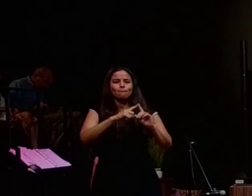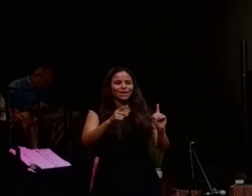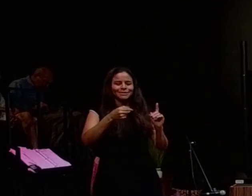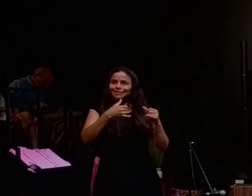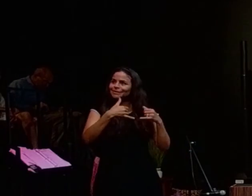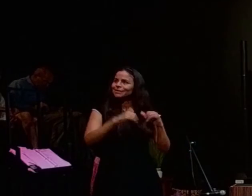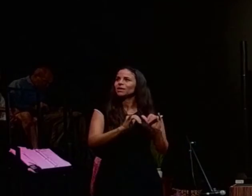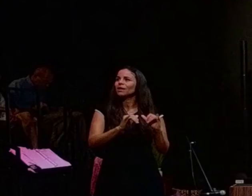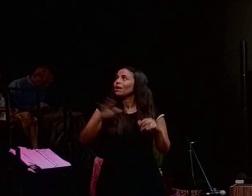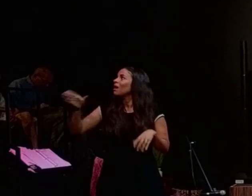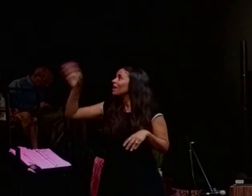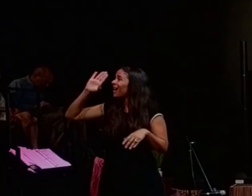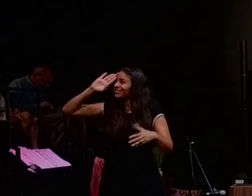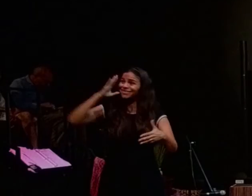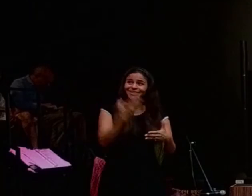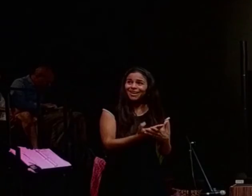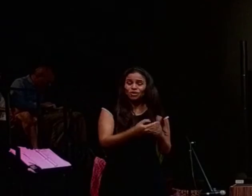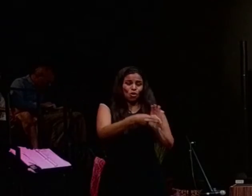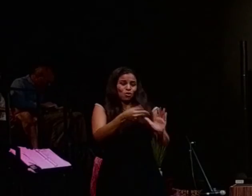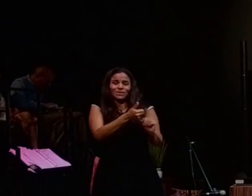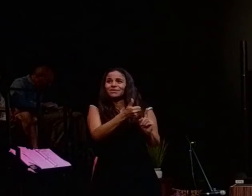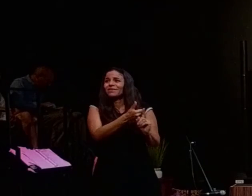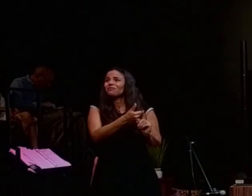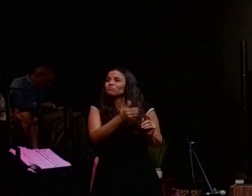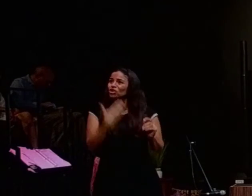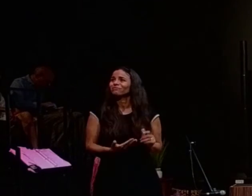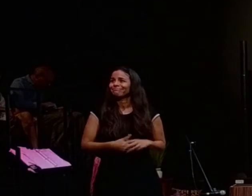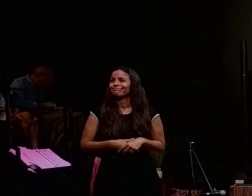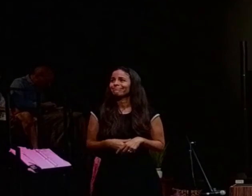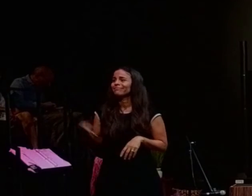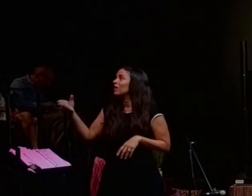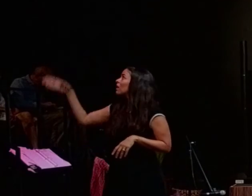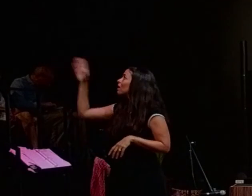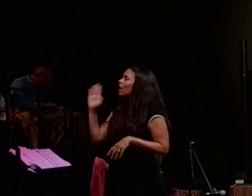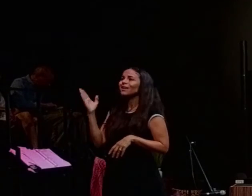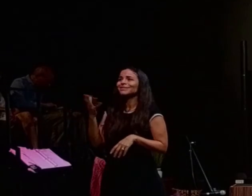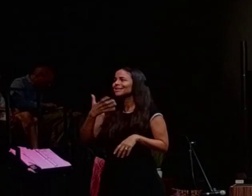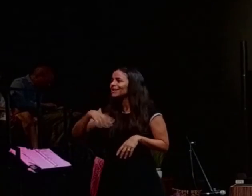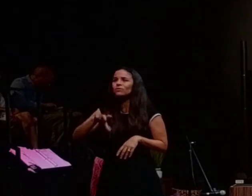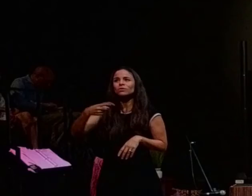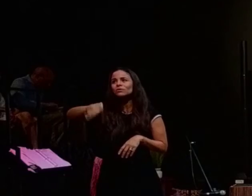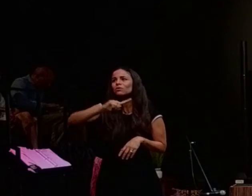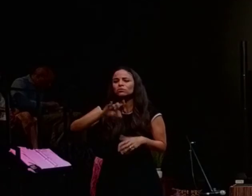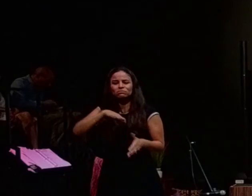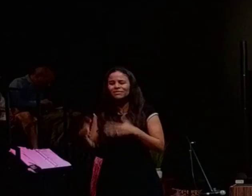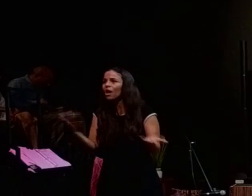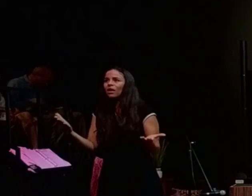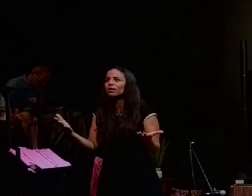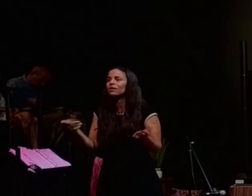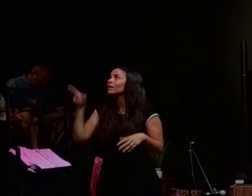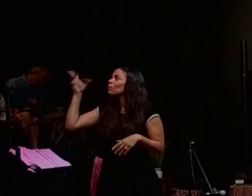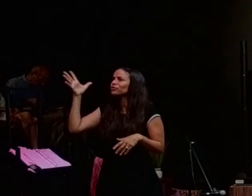God's son on this earth. You know, God doesn't want any of his children to perish. He wants them all to come back to him